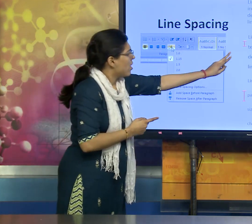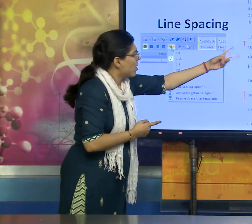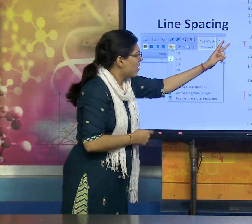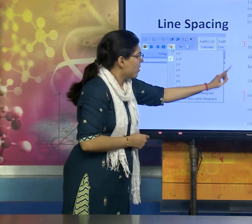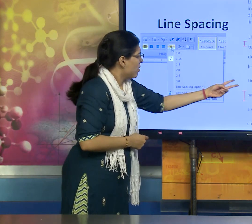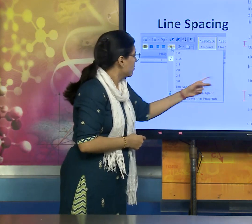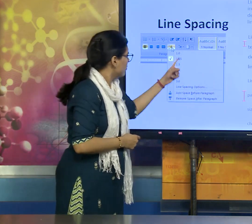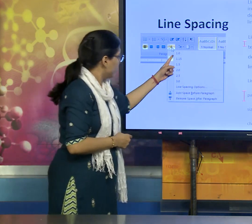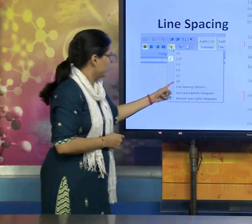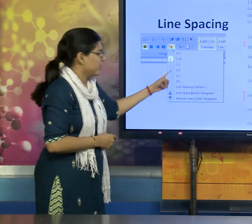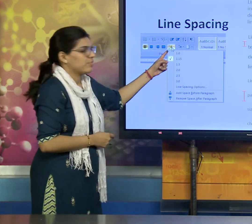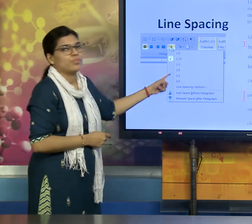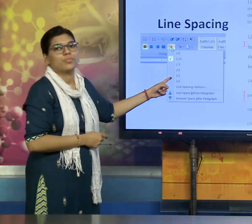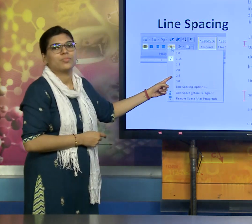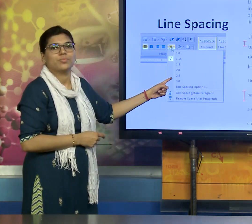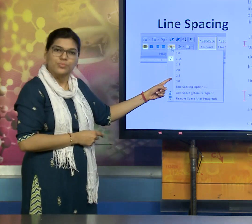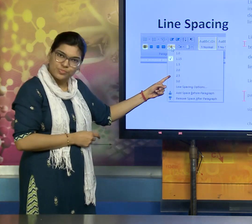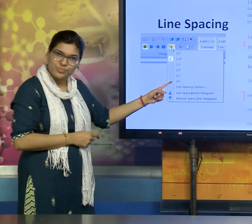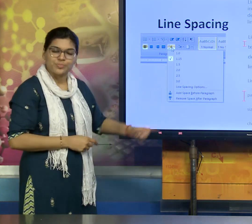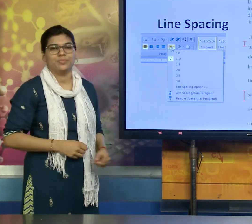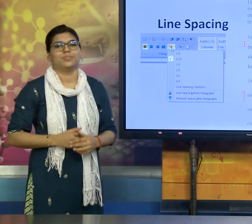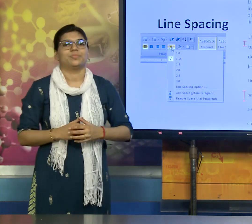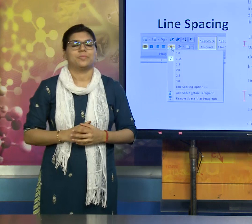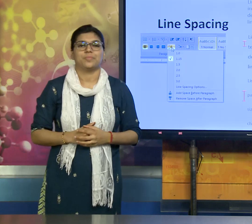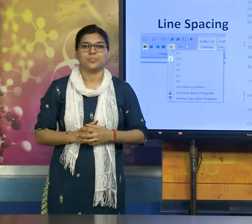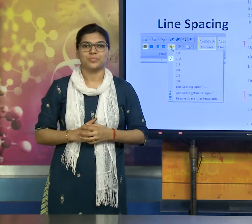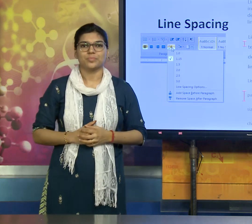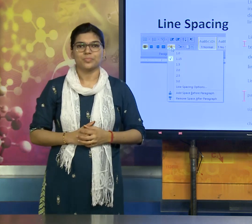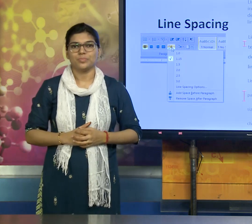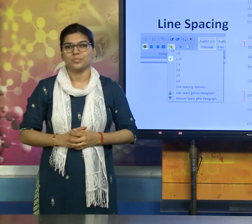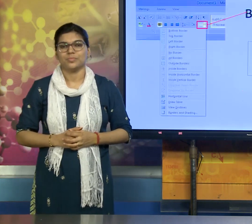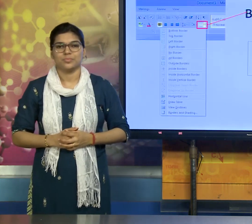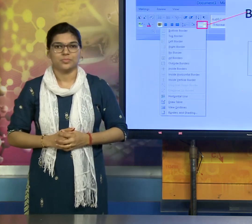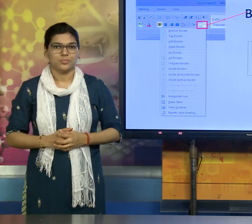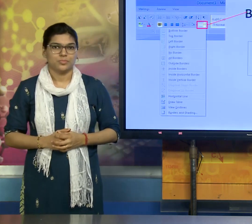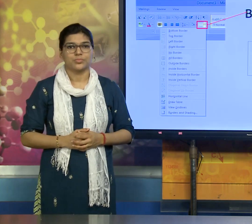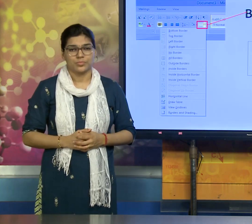from the options given on the screen of your computer.